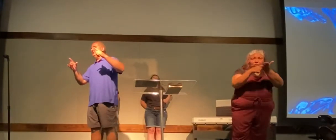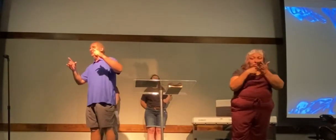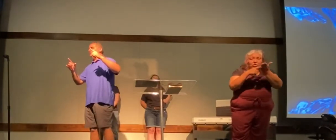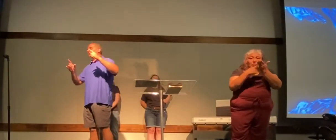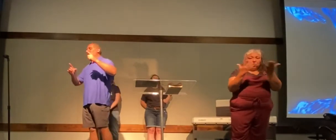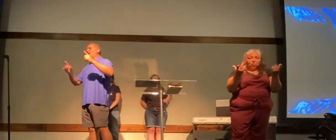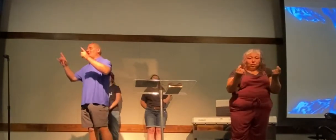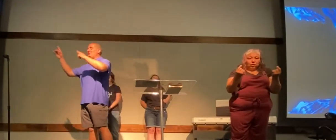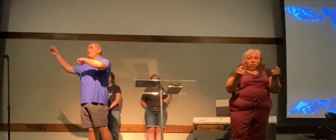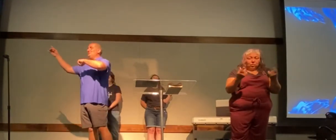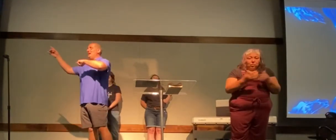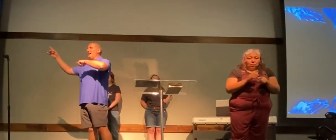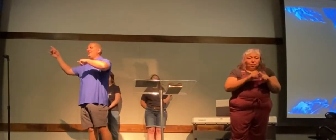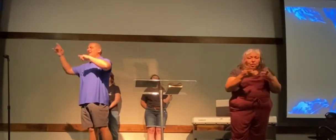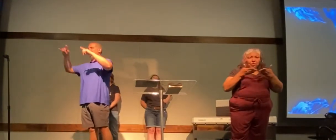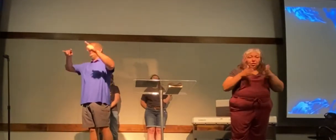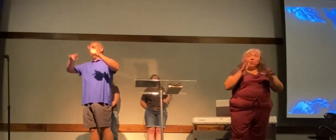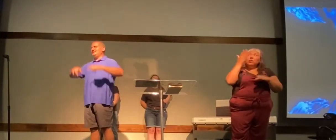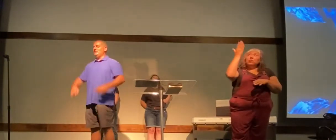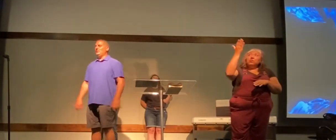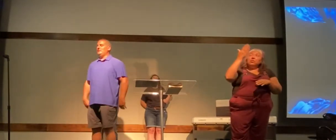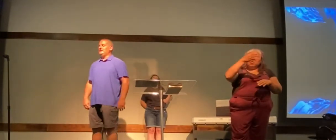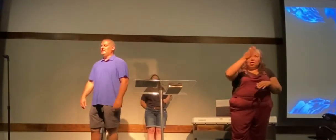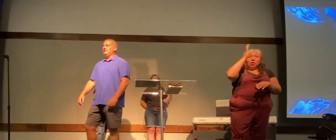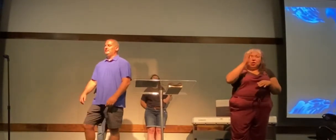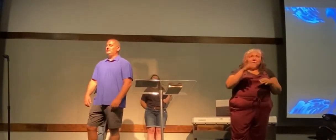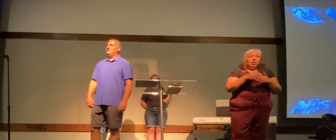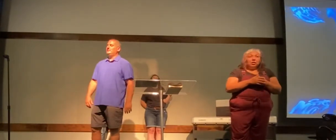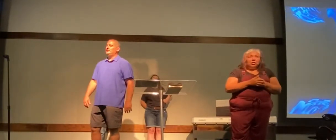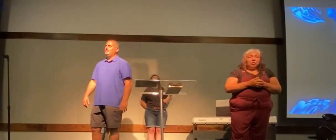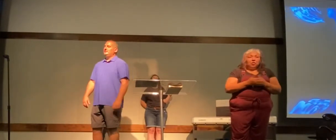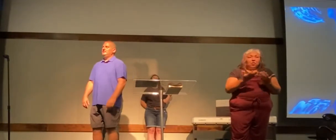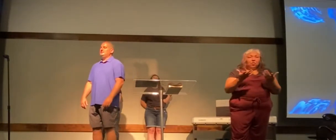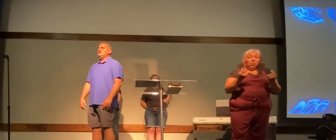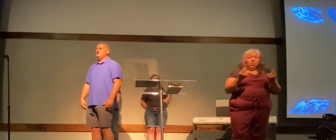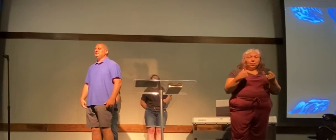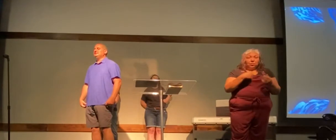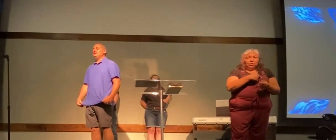do, but allowing you, God, to dictate what we do.